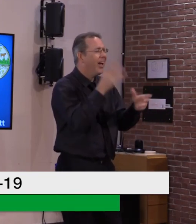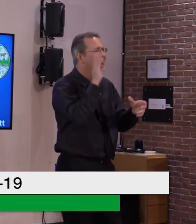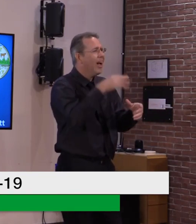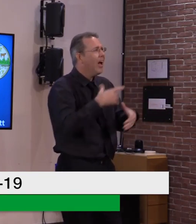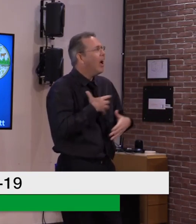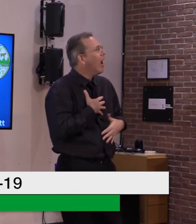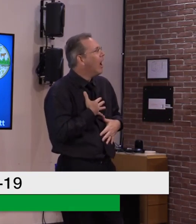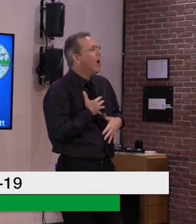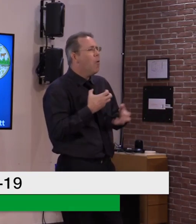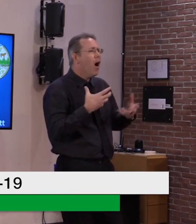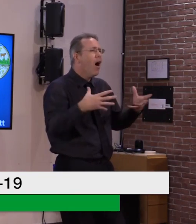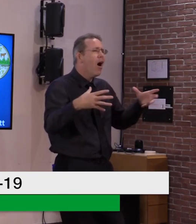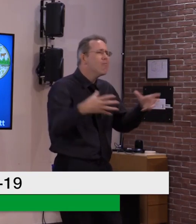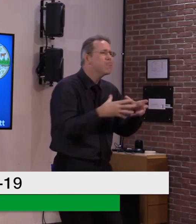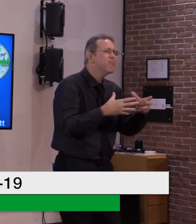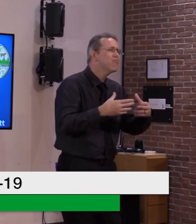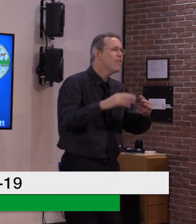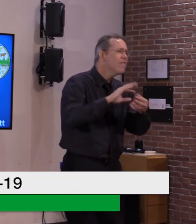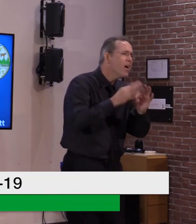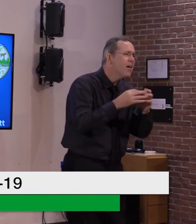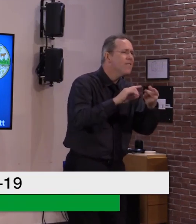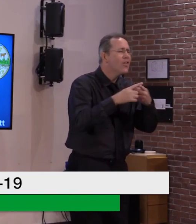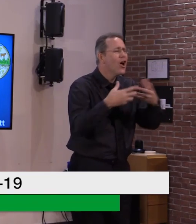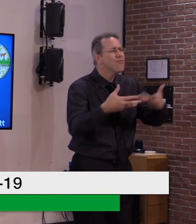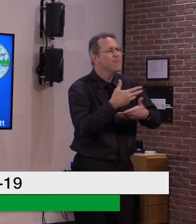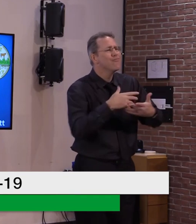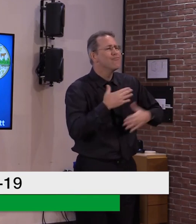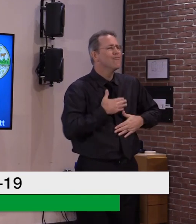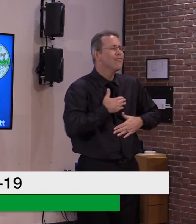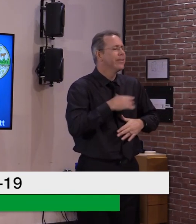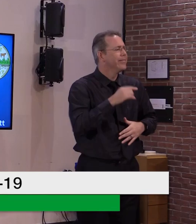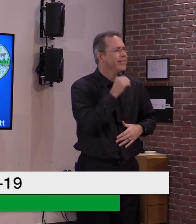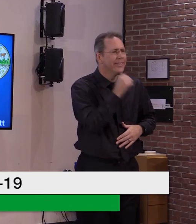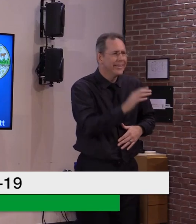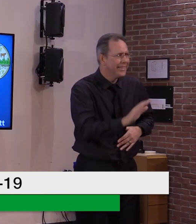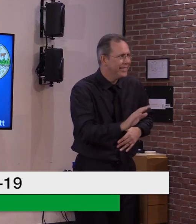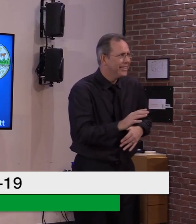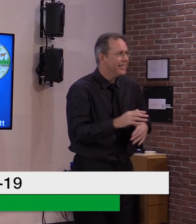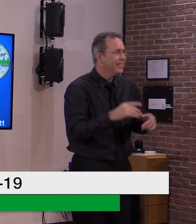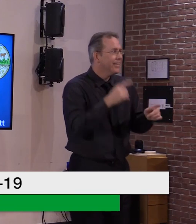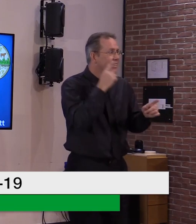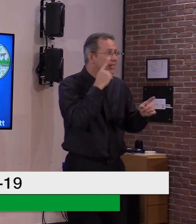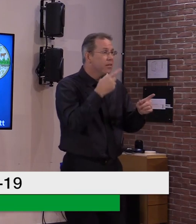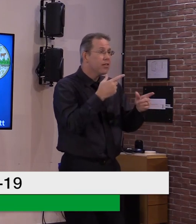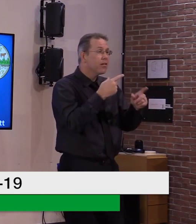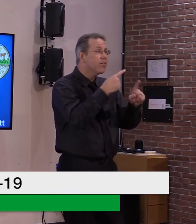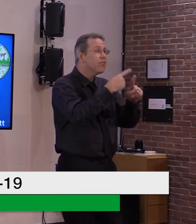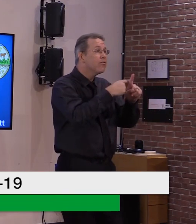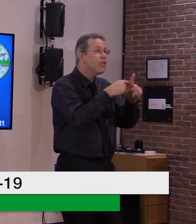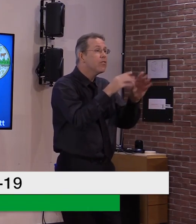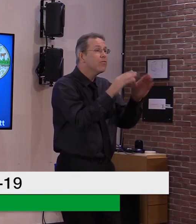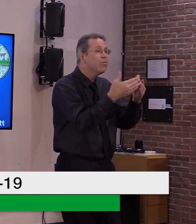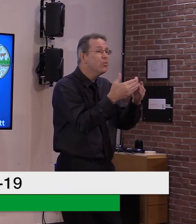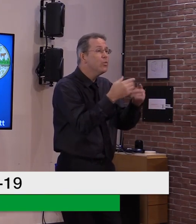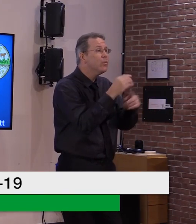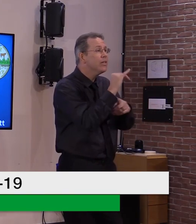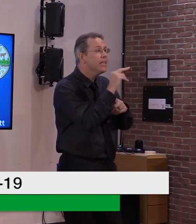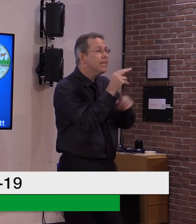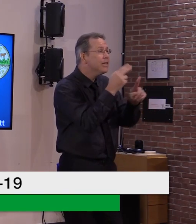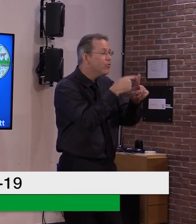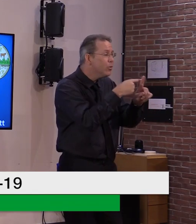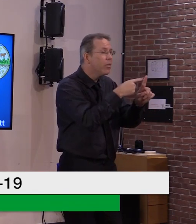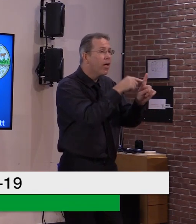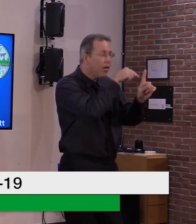amount of spread of the virus in those situations so we just think it's uh it's it's the best policy that we could put